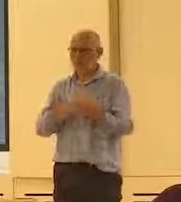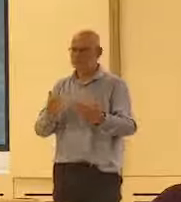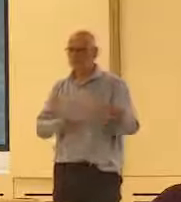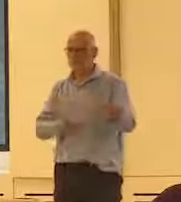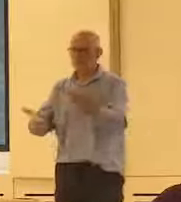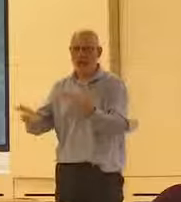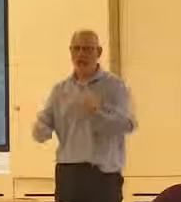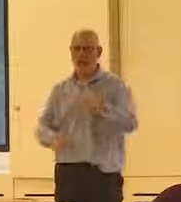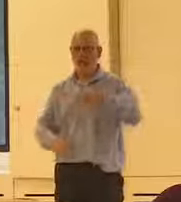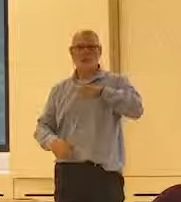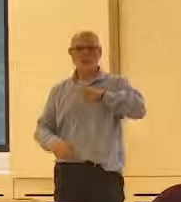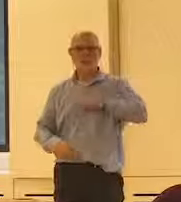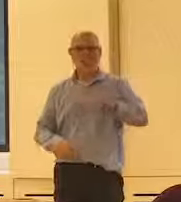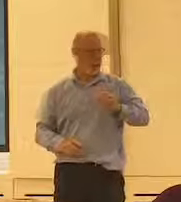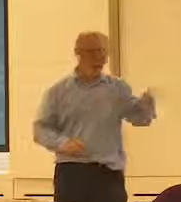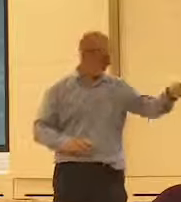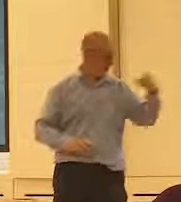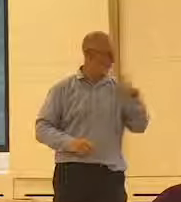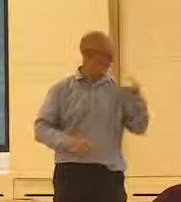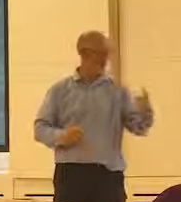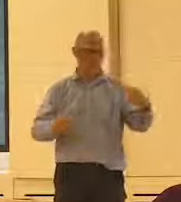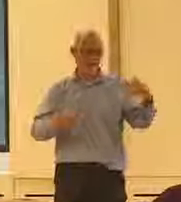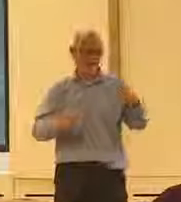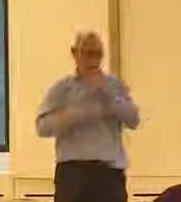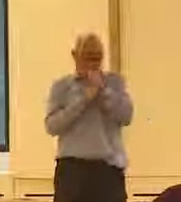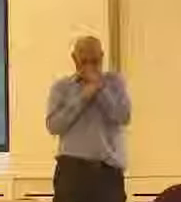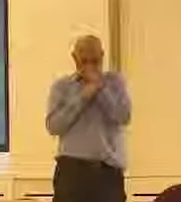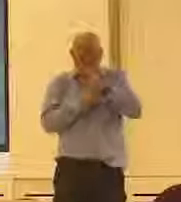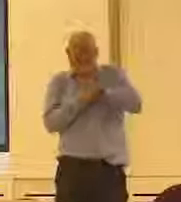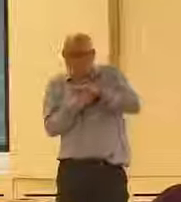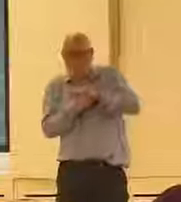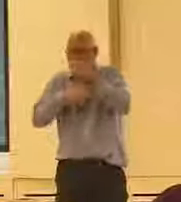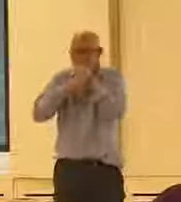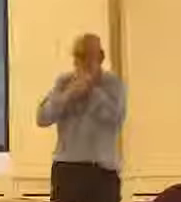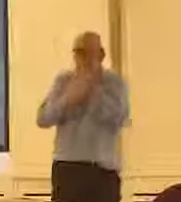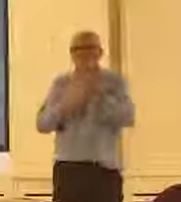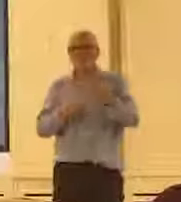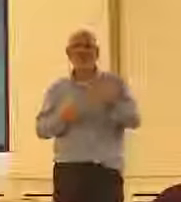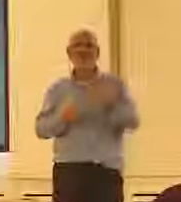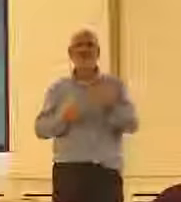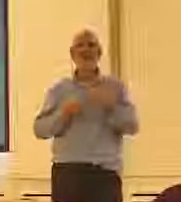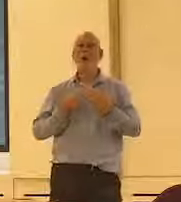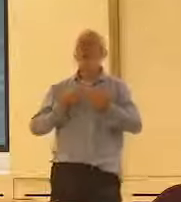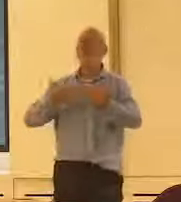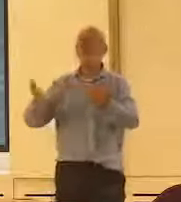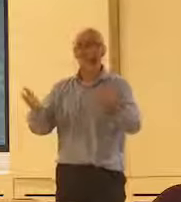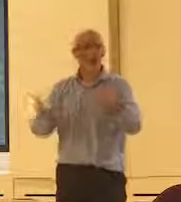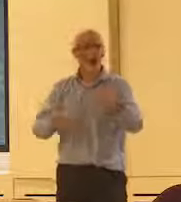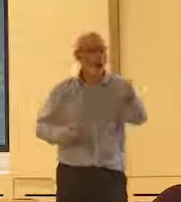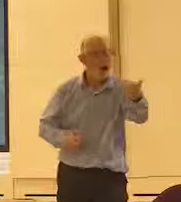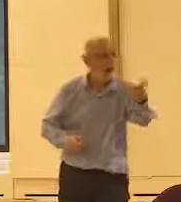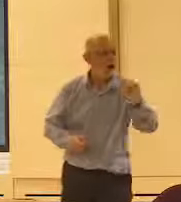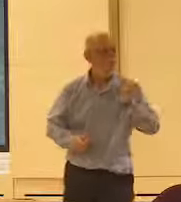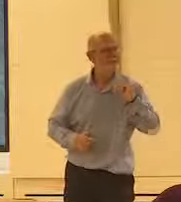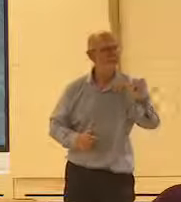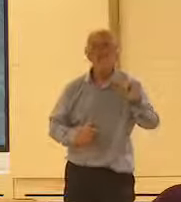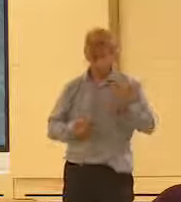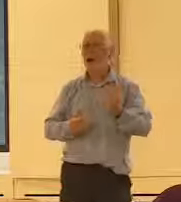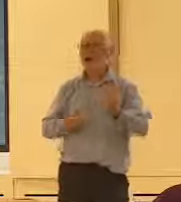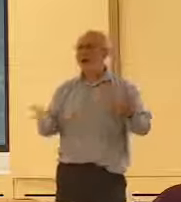But for deaf people, this was like an opportunity, a rare opportunity to share, to be open, and